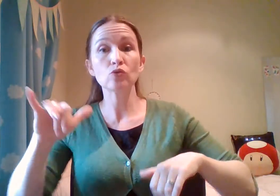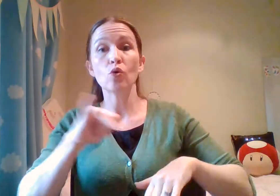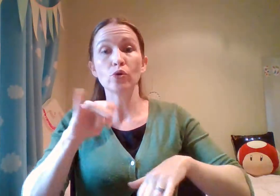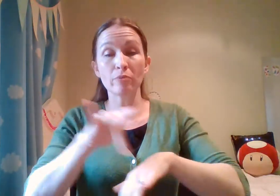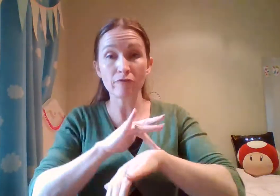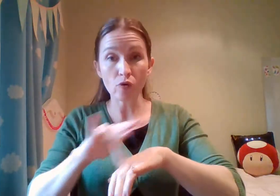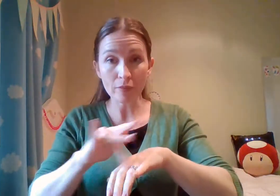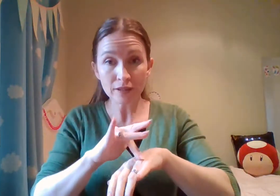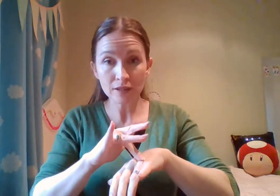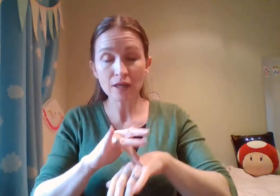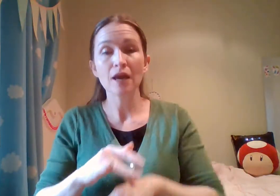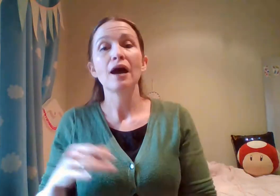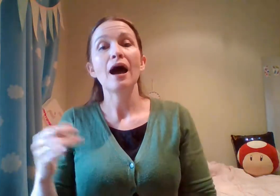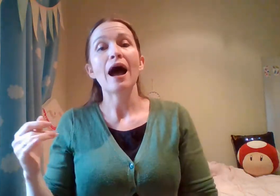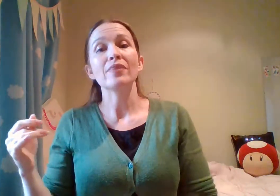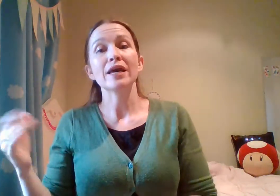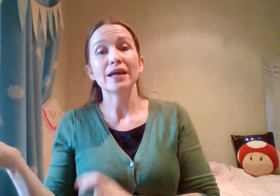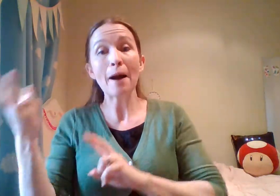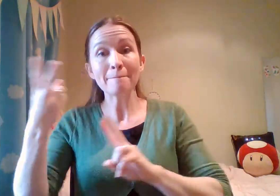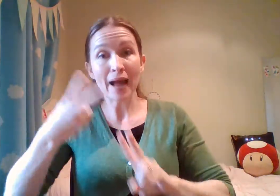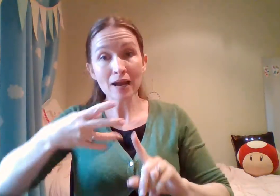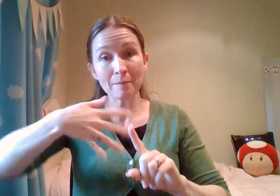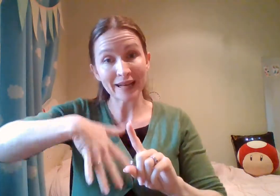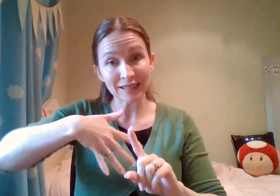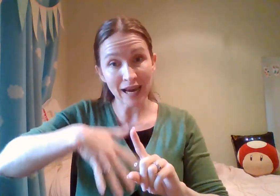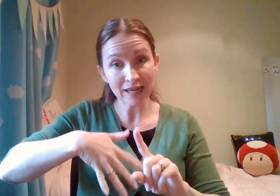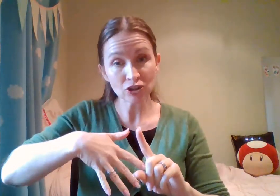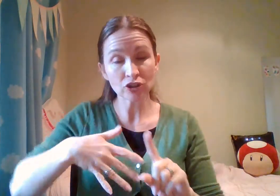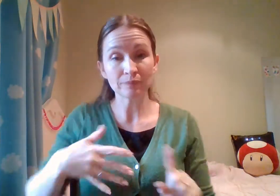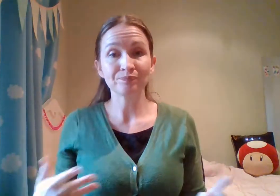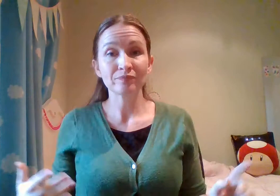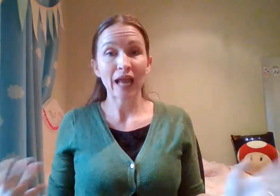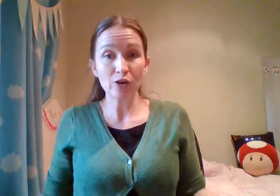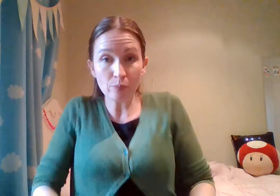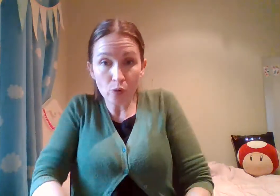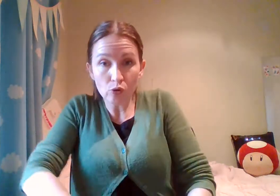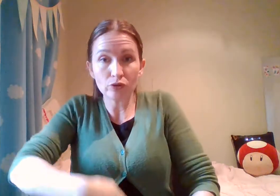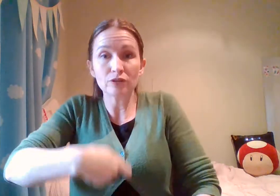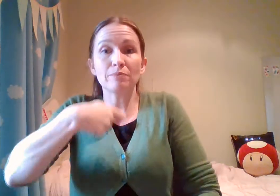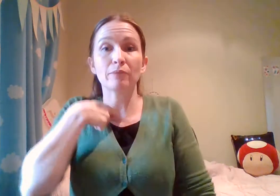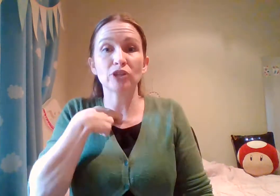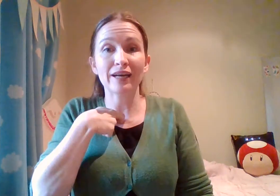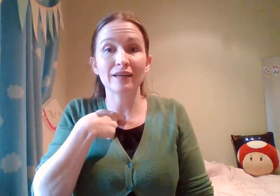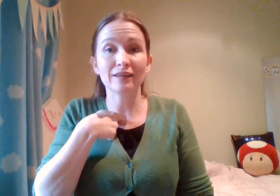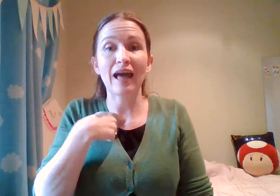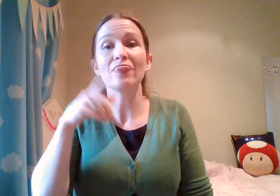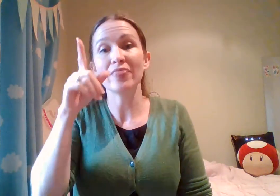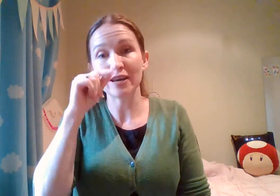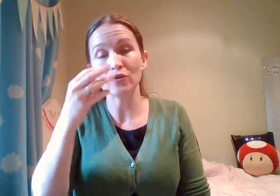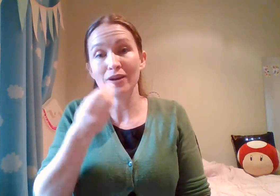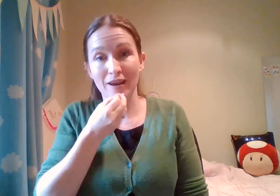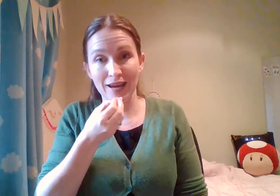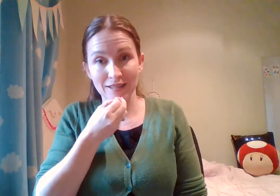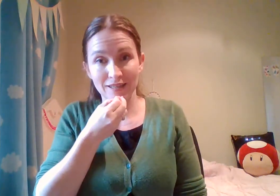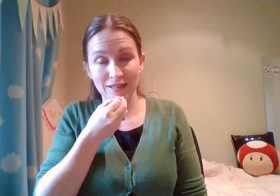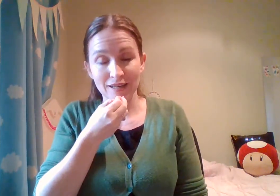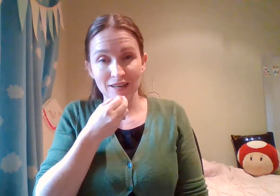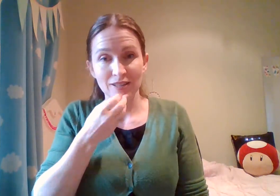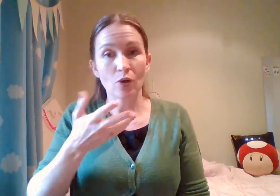or your performance and then come backstage and you put on your zip-up jacket and then you can eat. So in